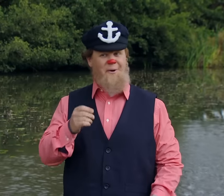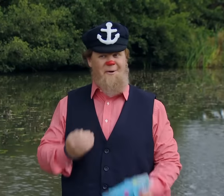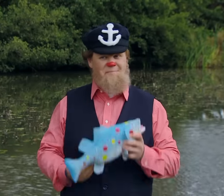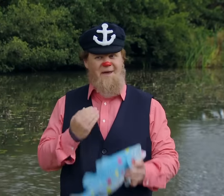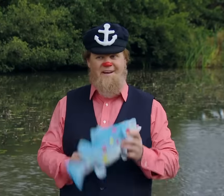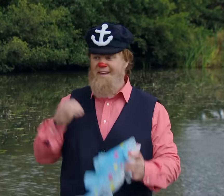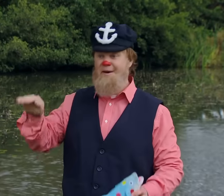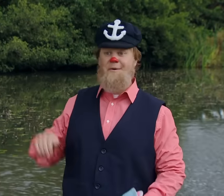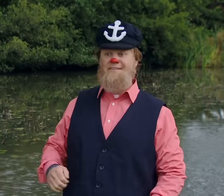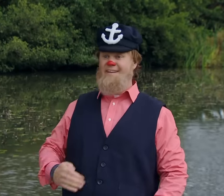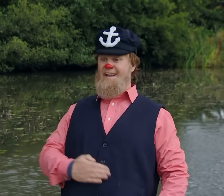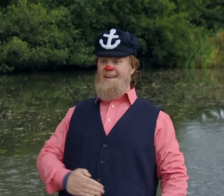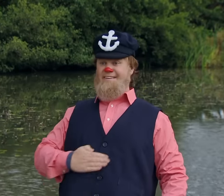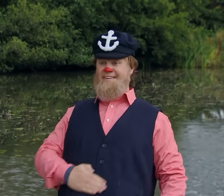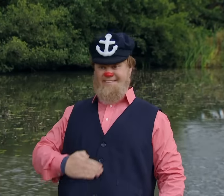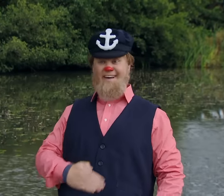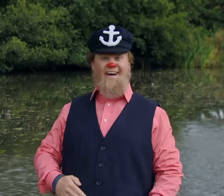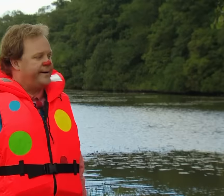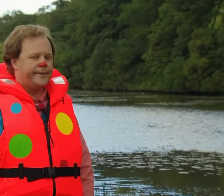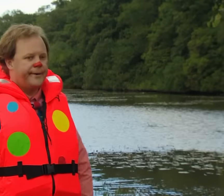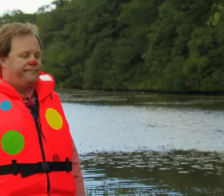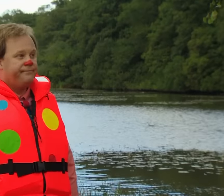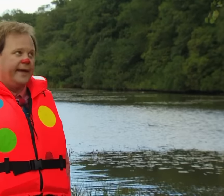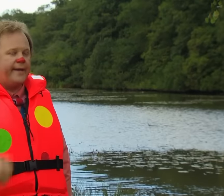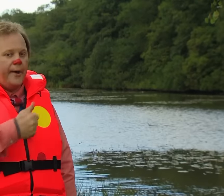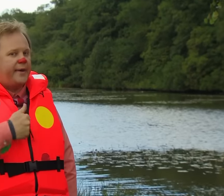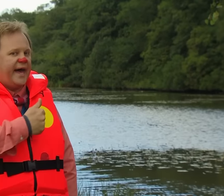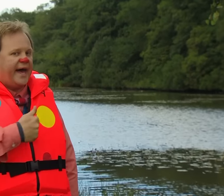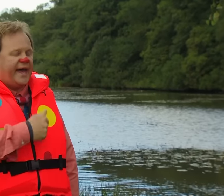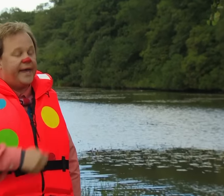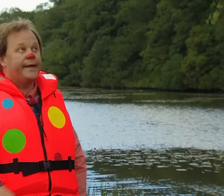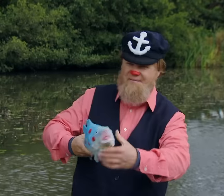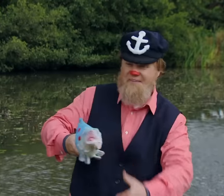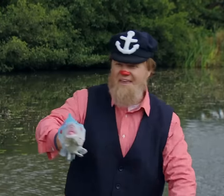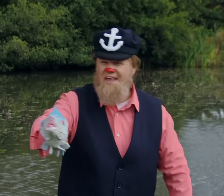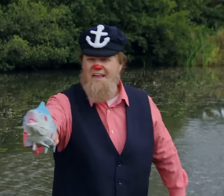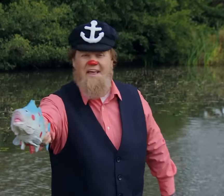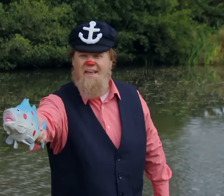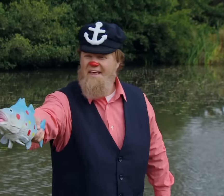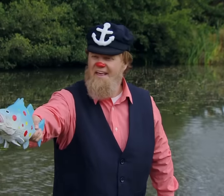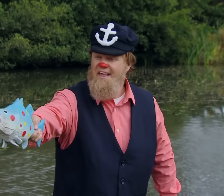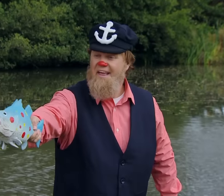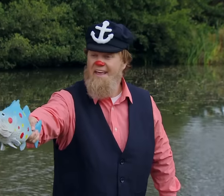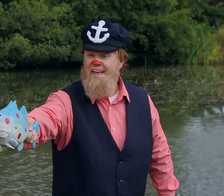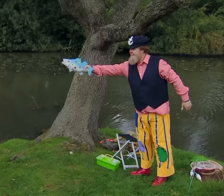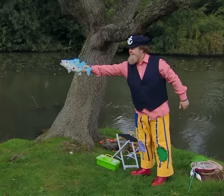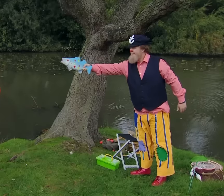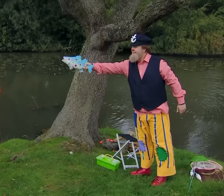Your picnic was delicious. Oh, well, it's okay. Yeah. Fisherman Tumble is giving you a present to